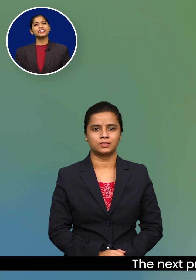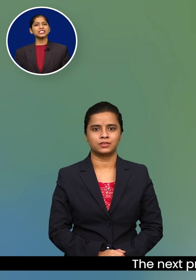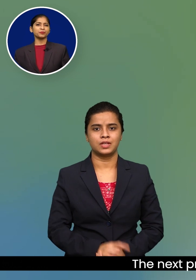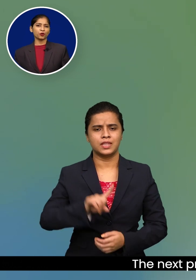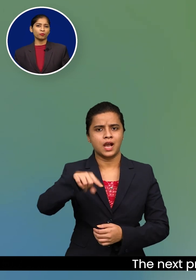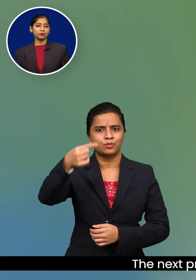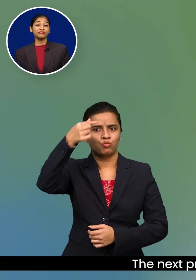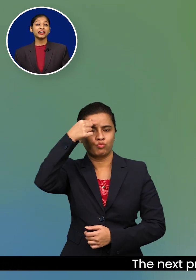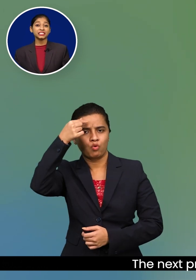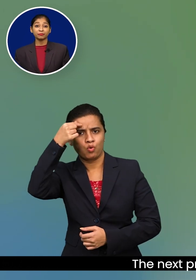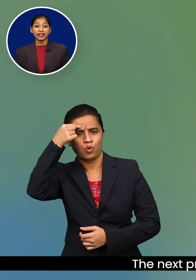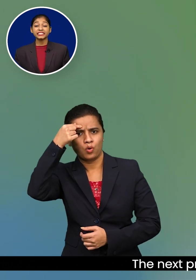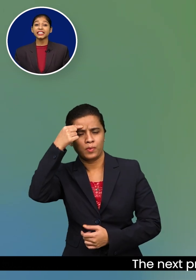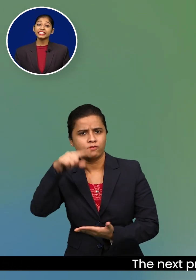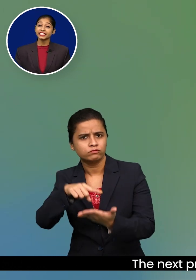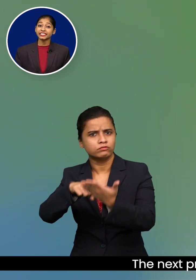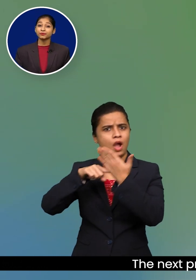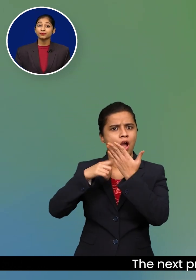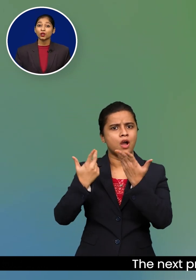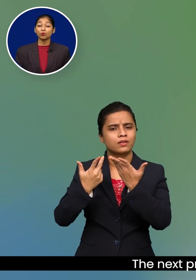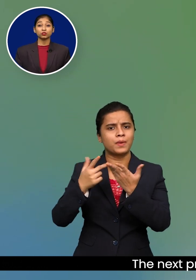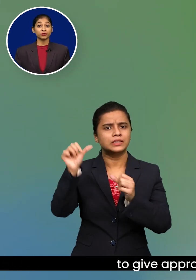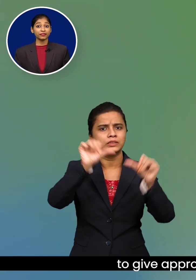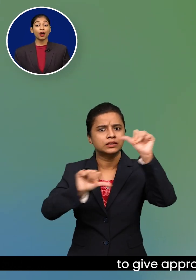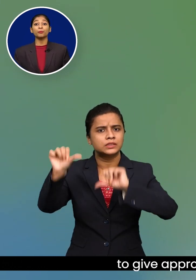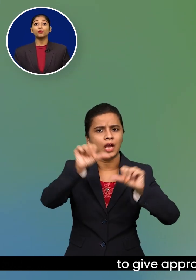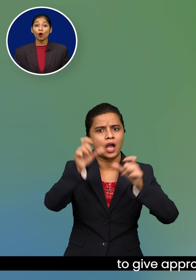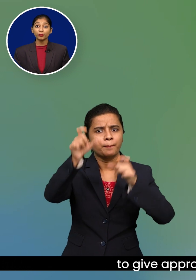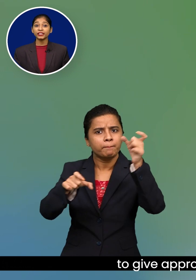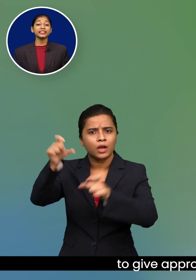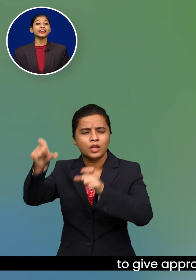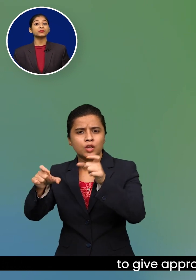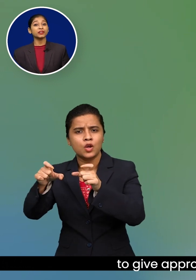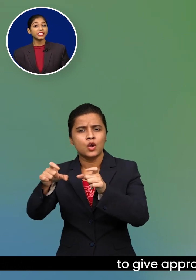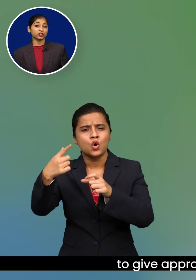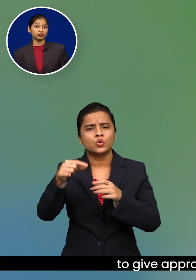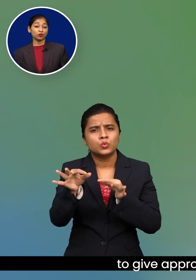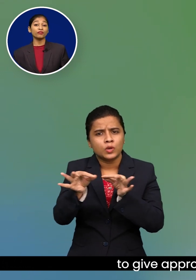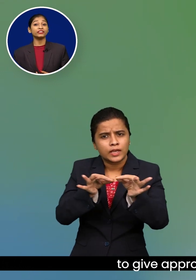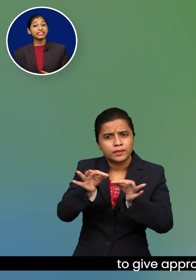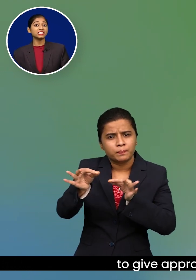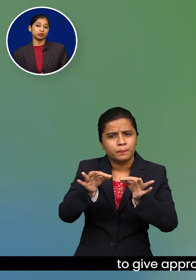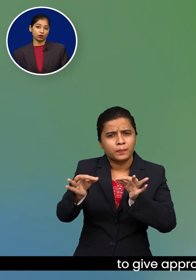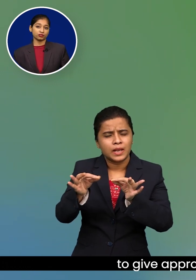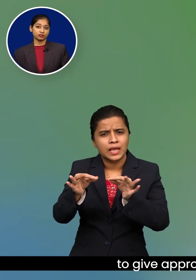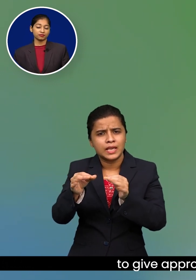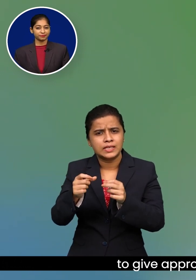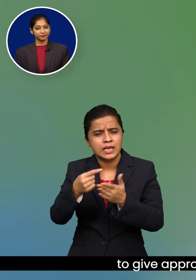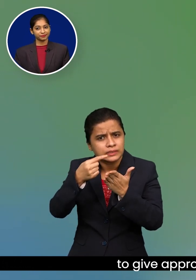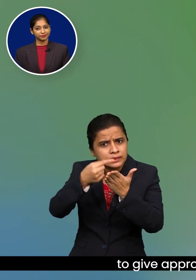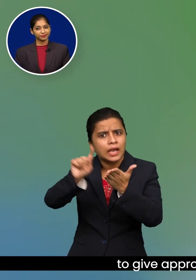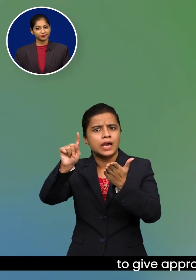The next problem faced by scientists was to give appropriate explanation of these